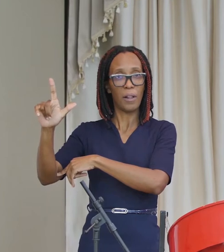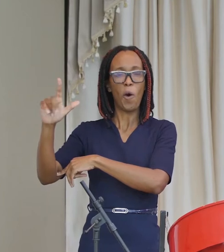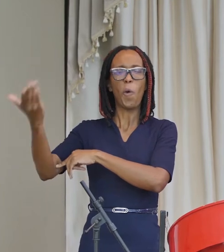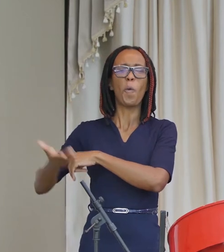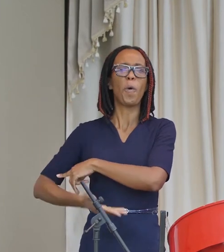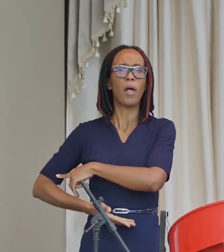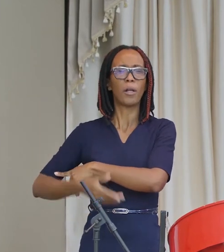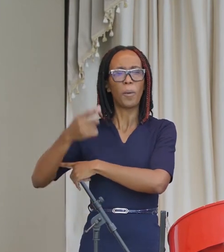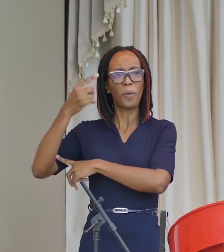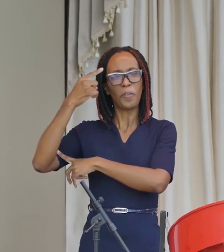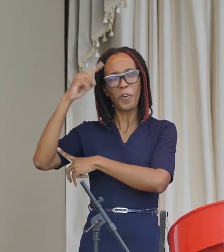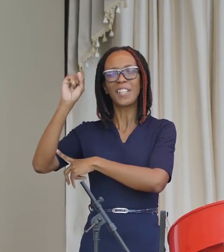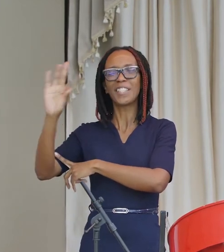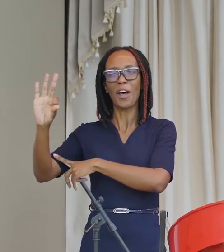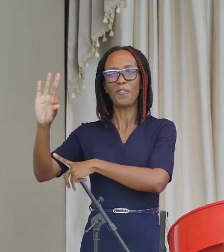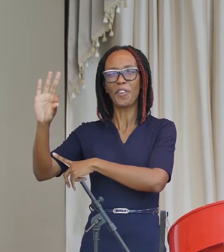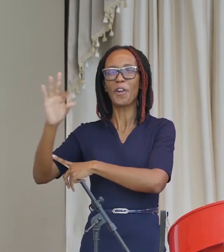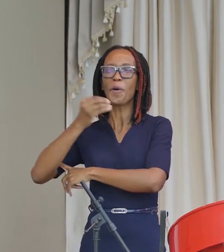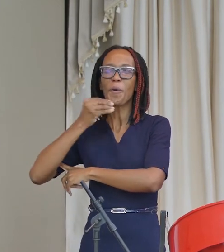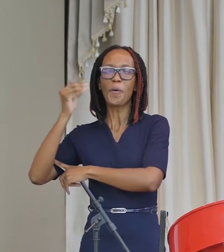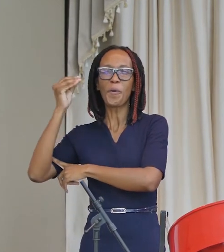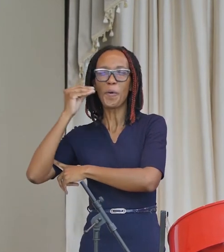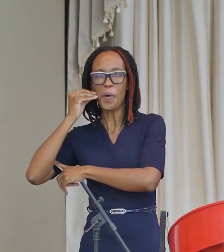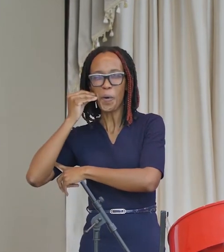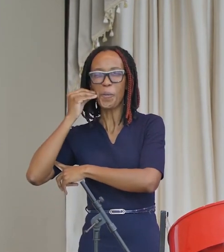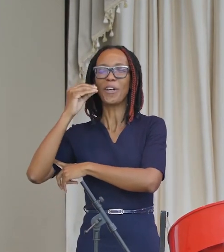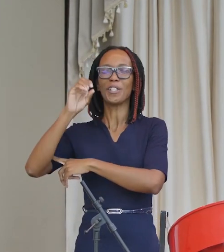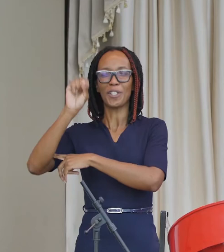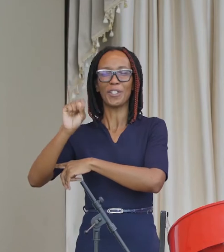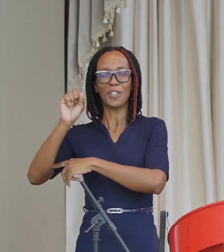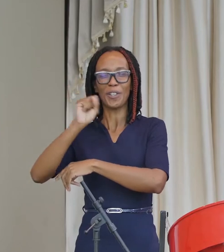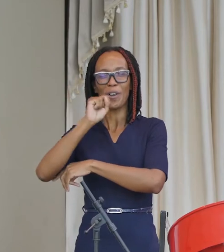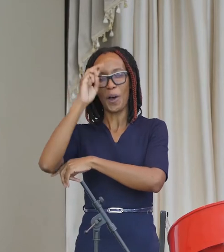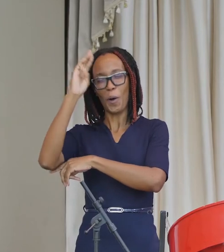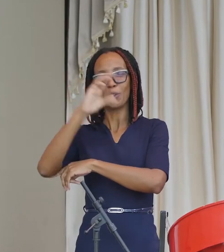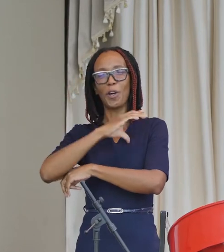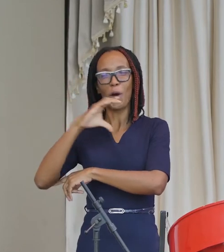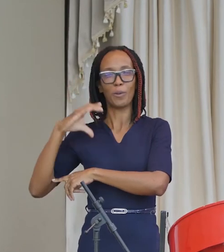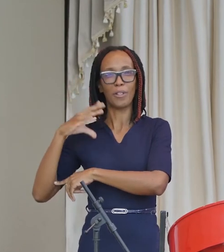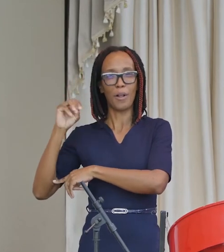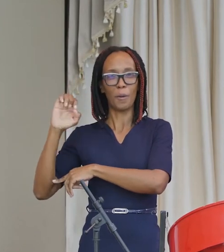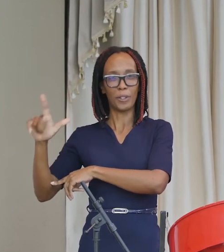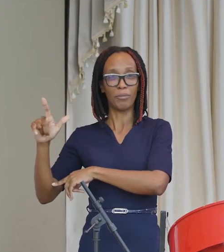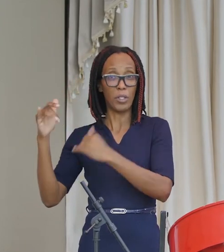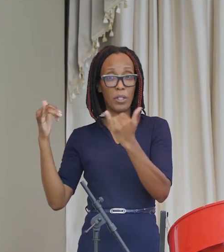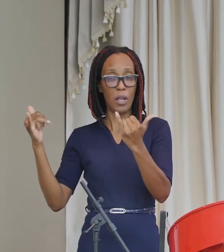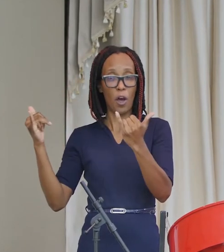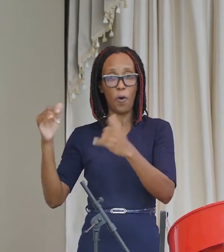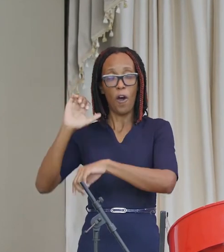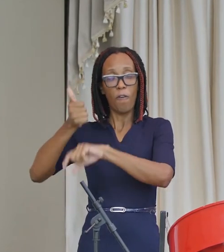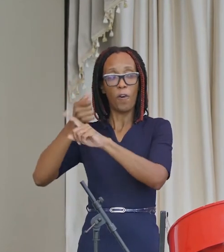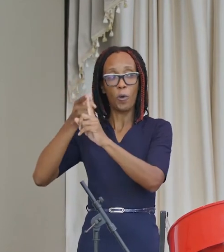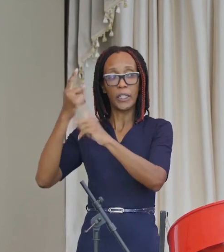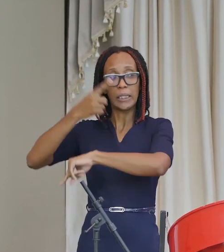Fernando, the home of the San Fernando District Scout Council. On this Founders Day, And